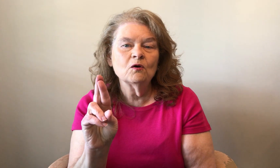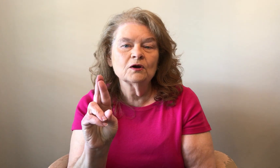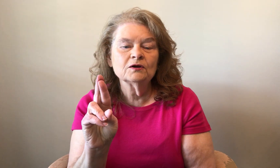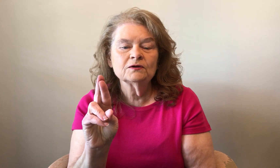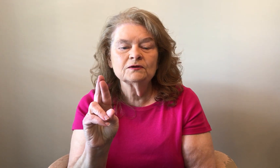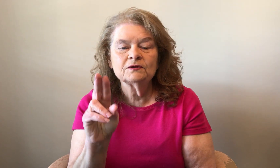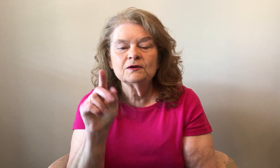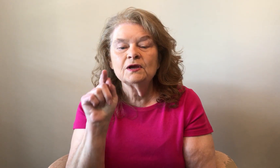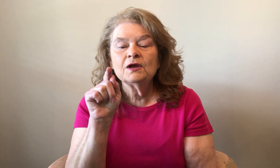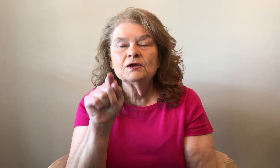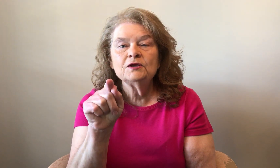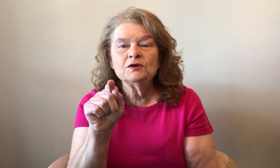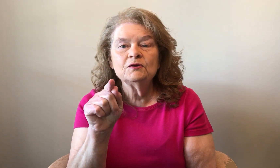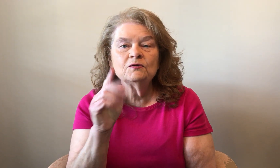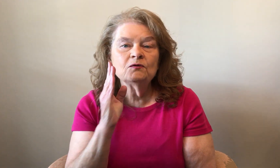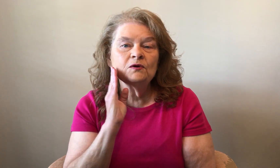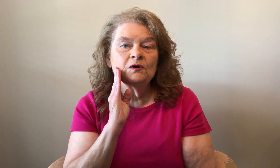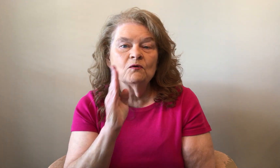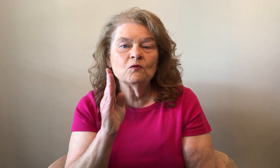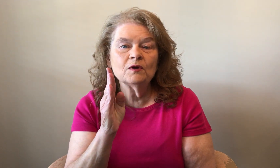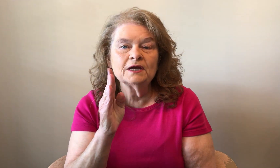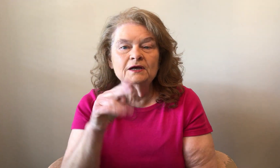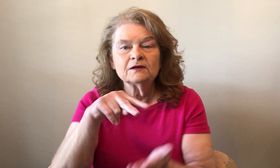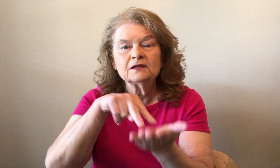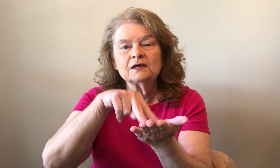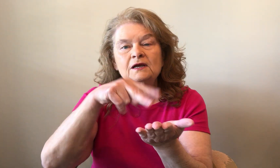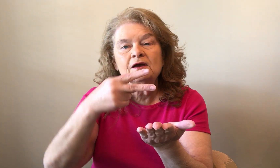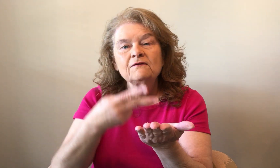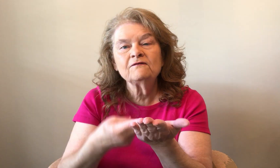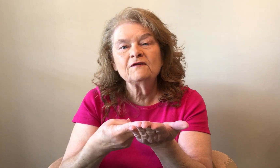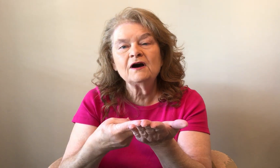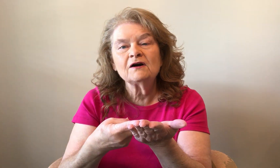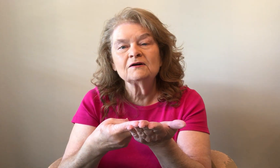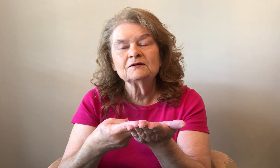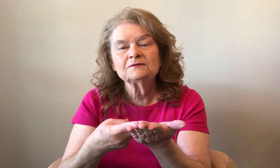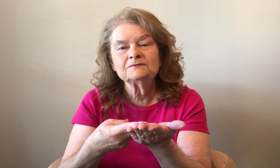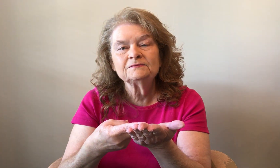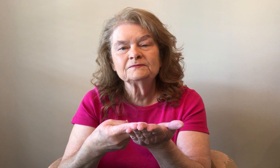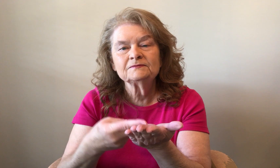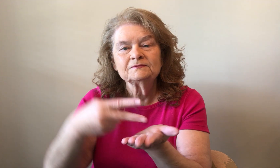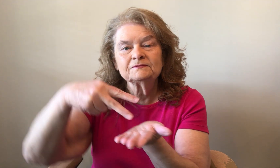Or you will fall.